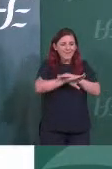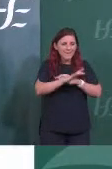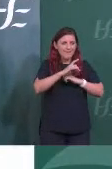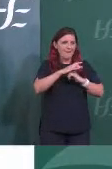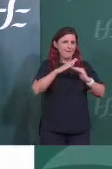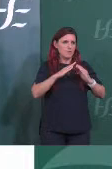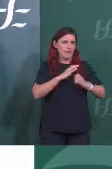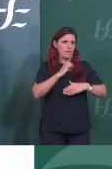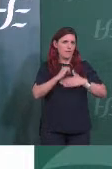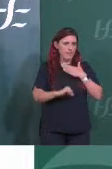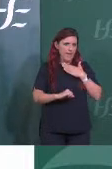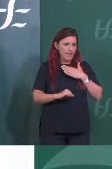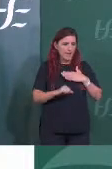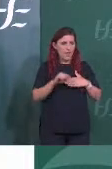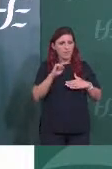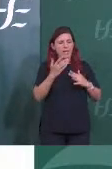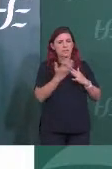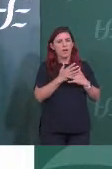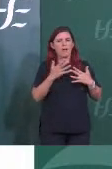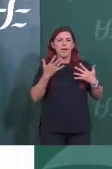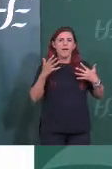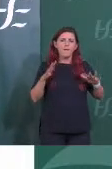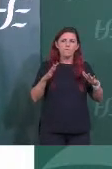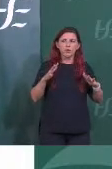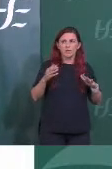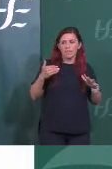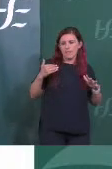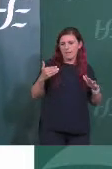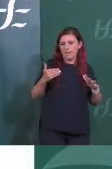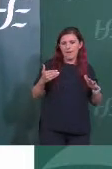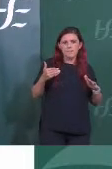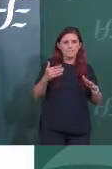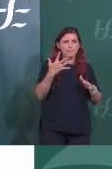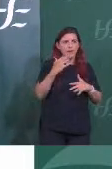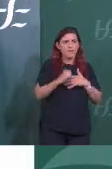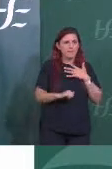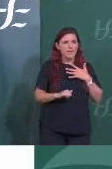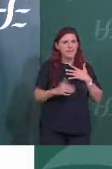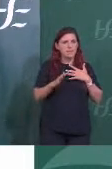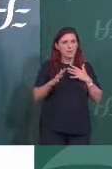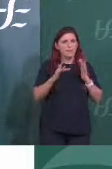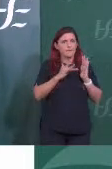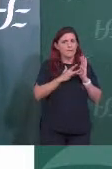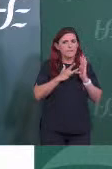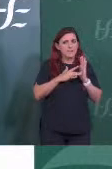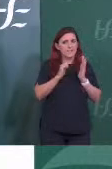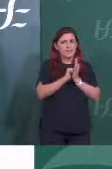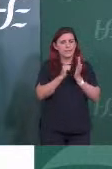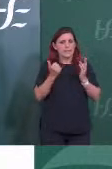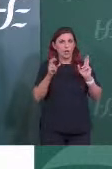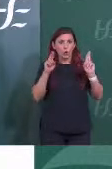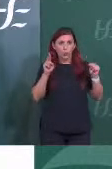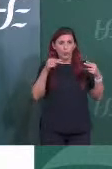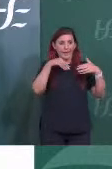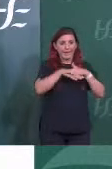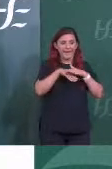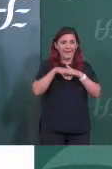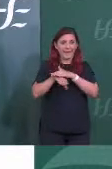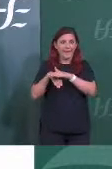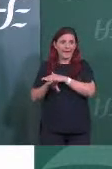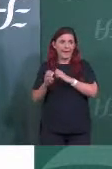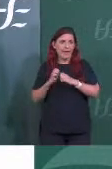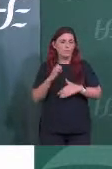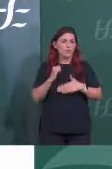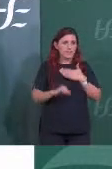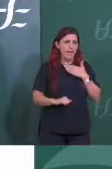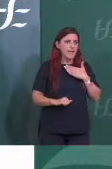new admissions per day, and that's averaged out over the past 5 days at 15, 16 new admissions per day, which is up from